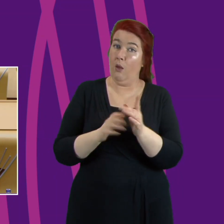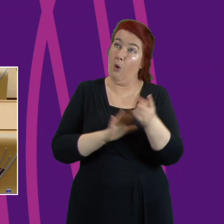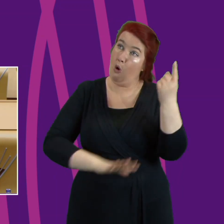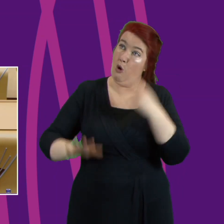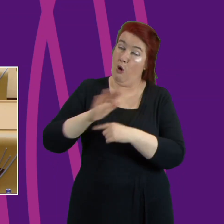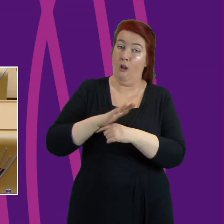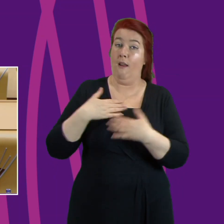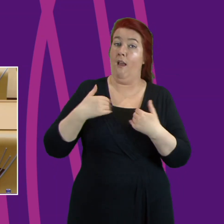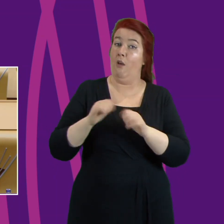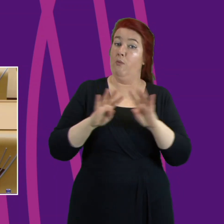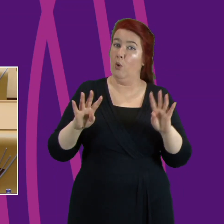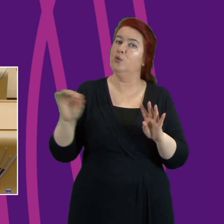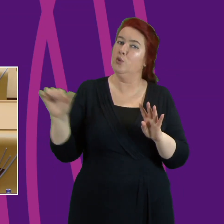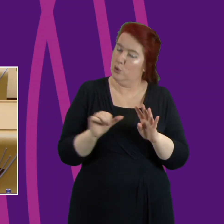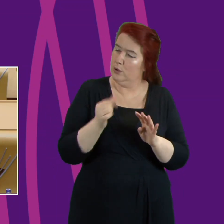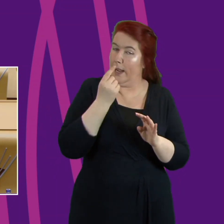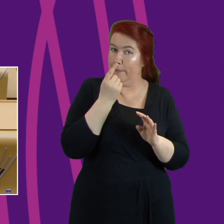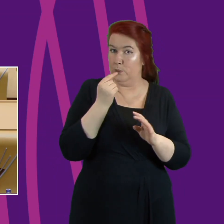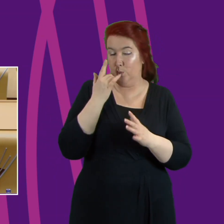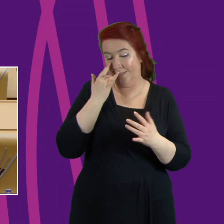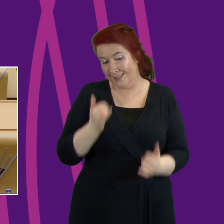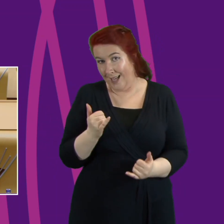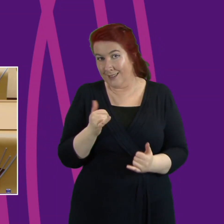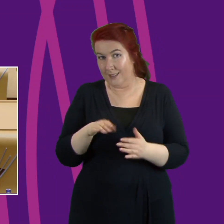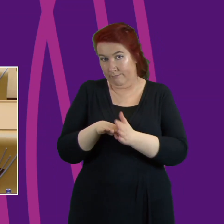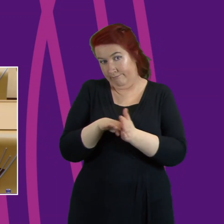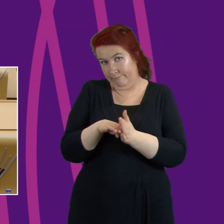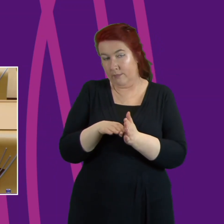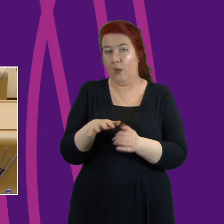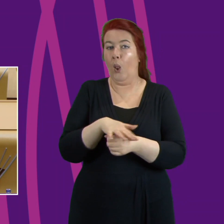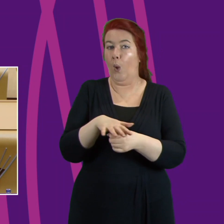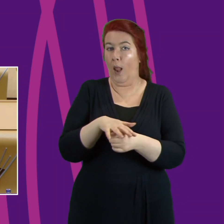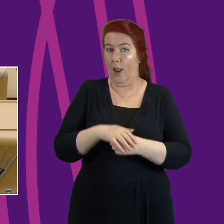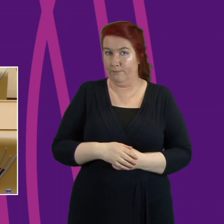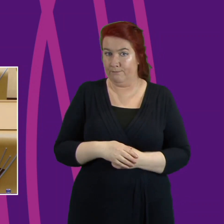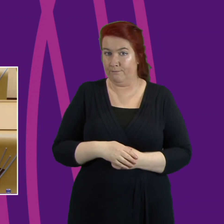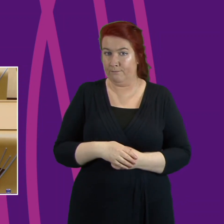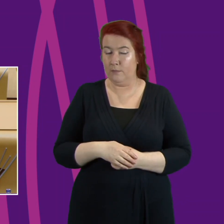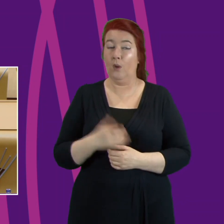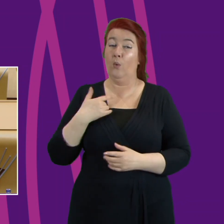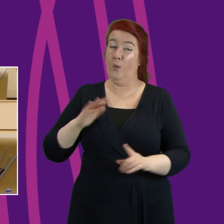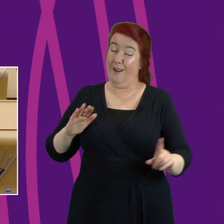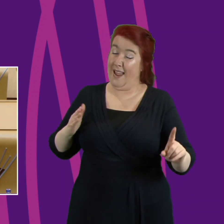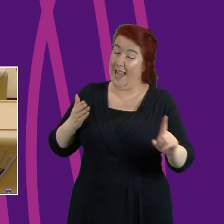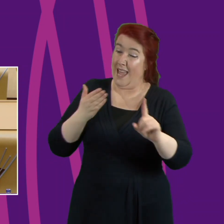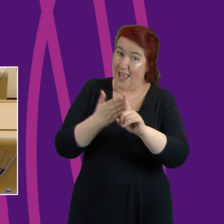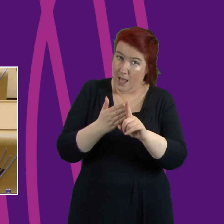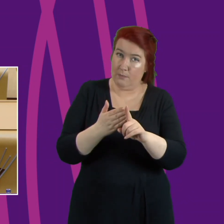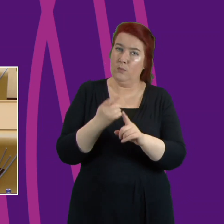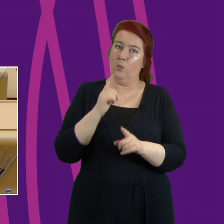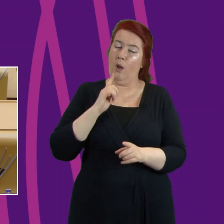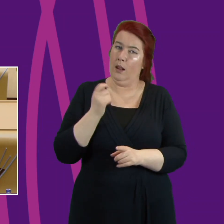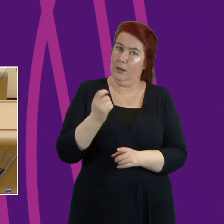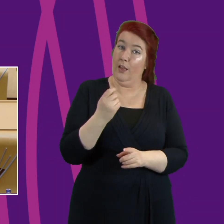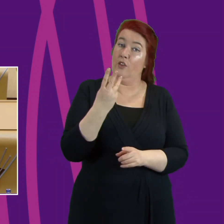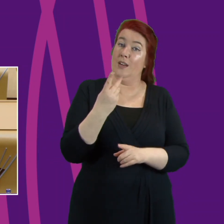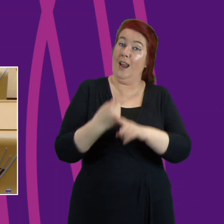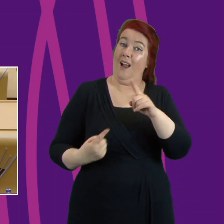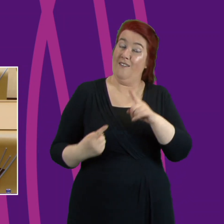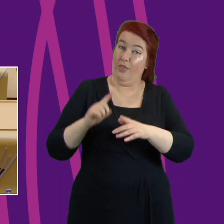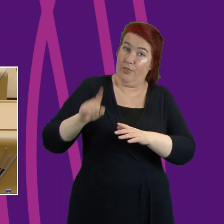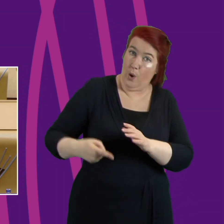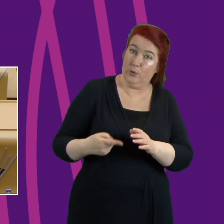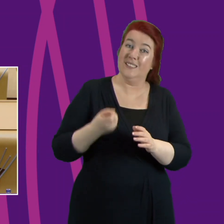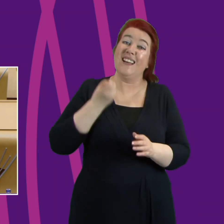testing capacity. In terms of testing capacity, we are on track to reach at least 3,500 tests available